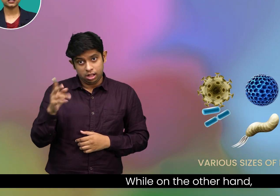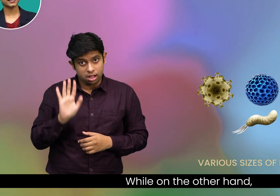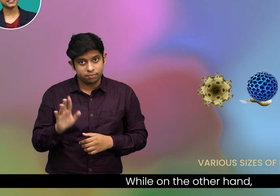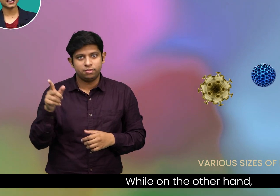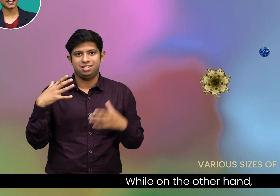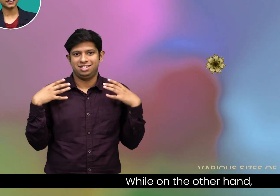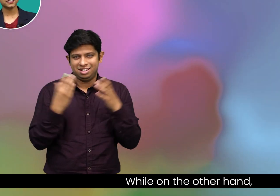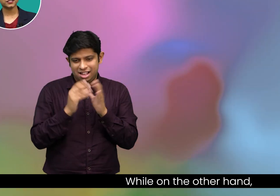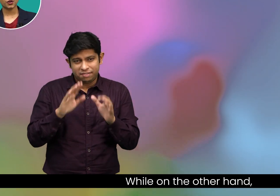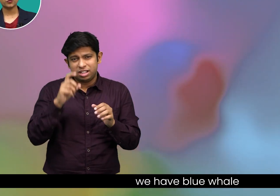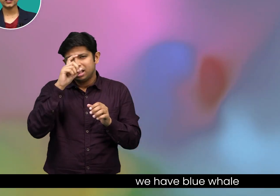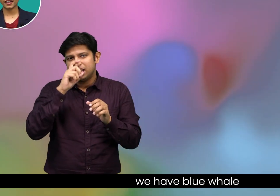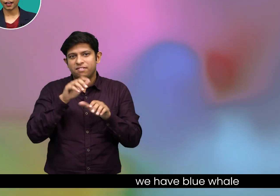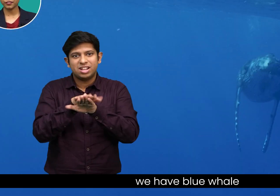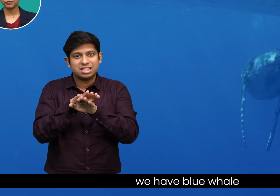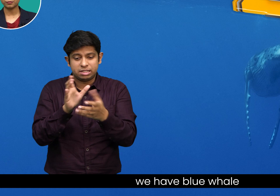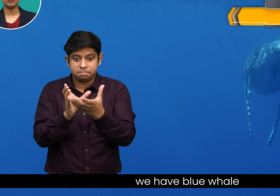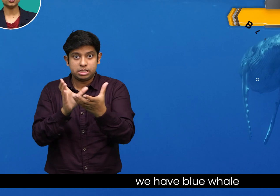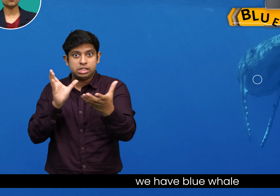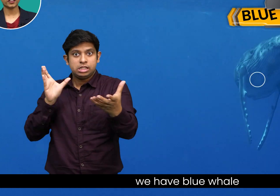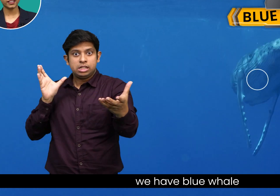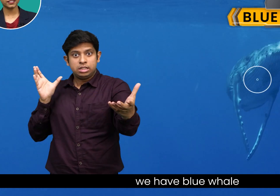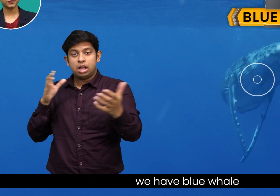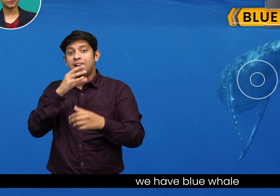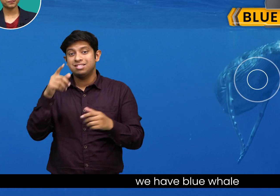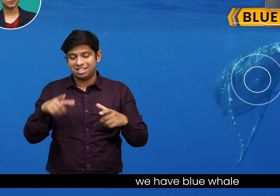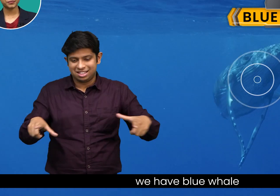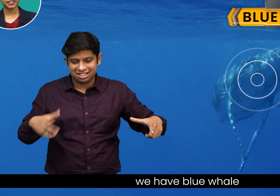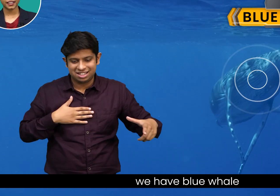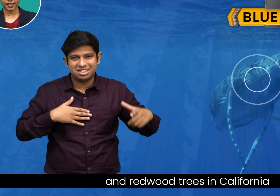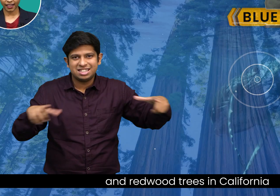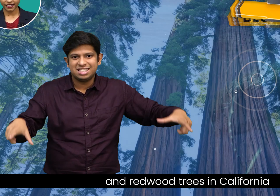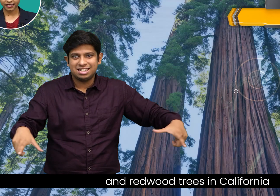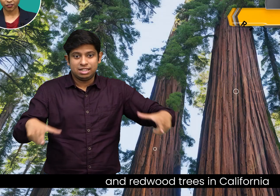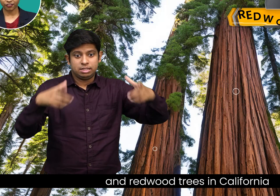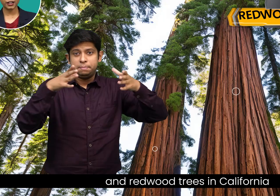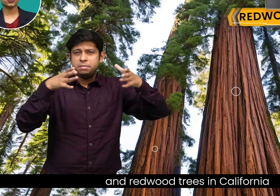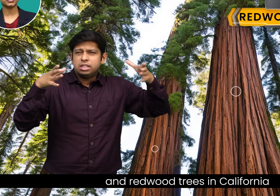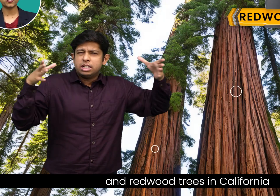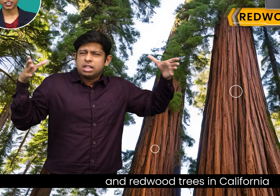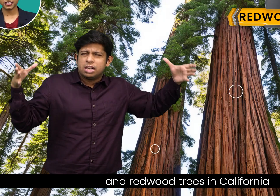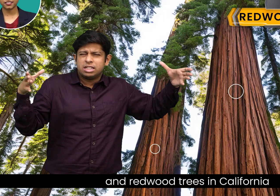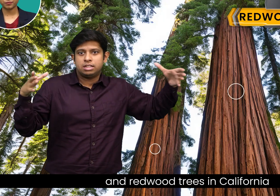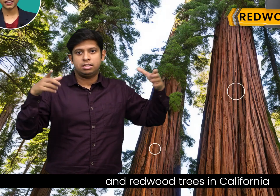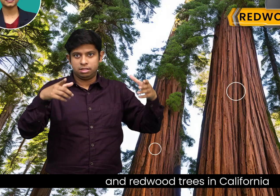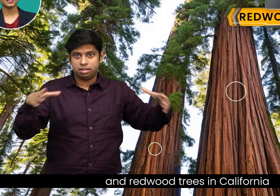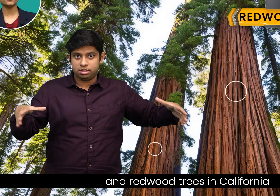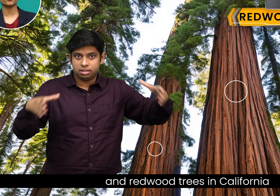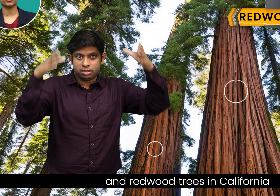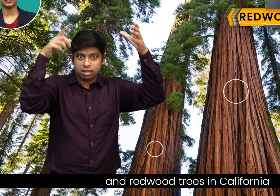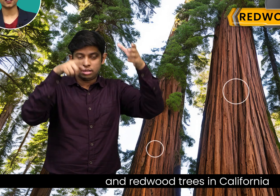while on the other hand, we have blue whale and redwood trees